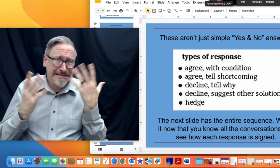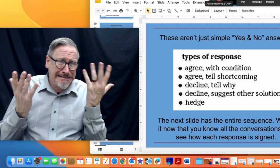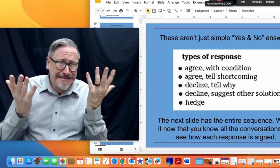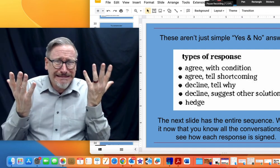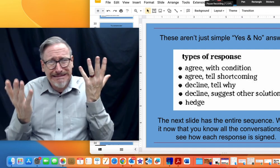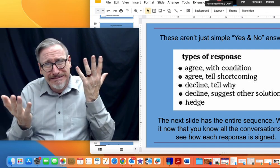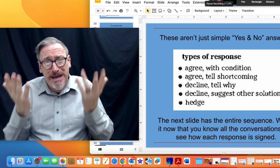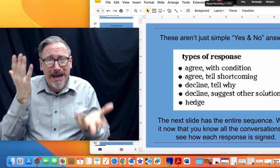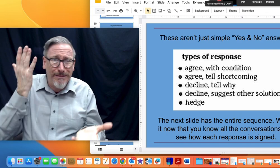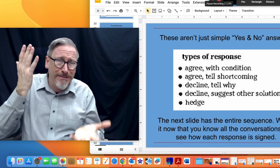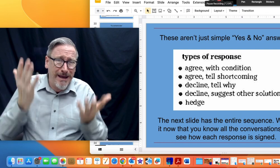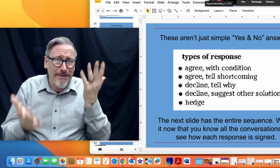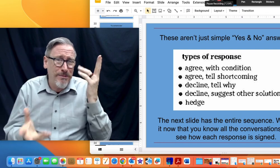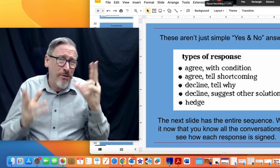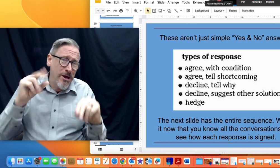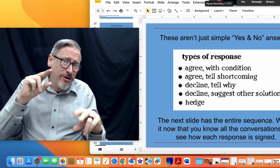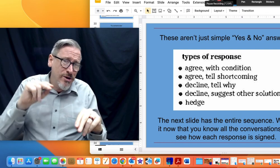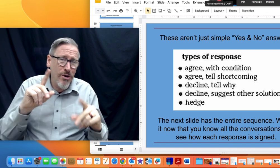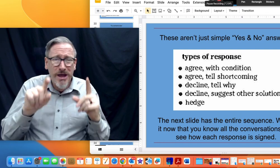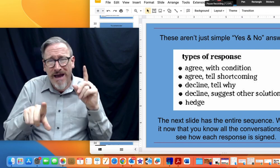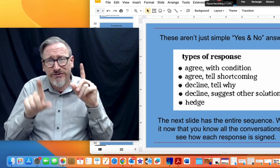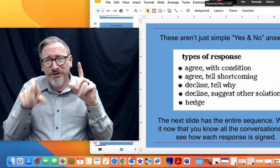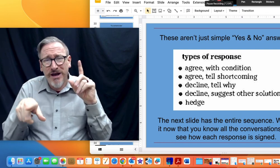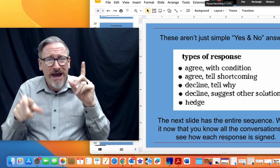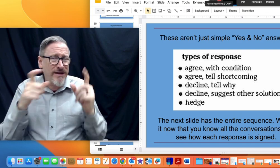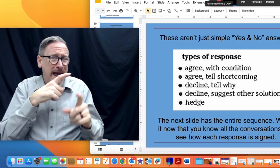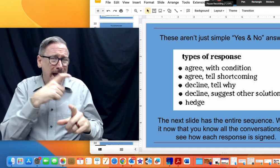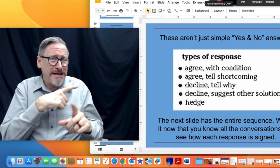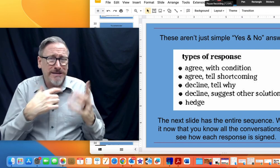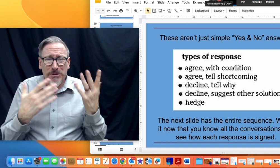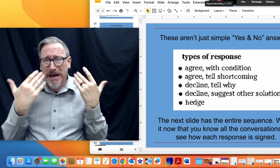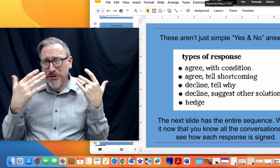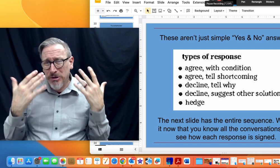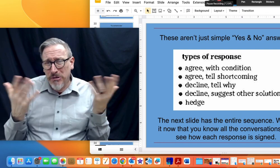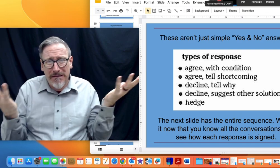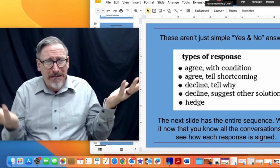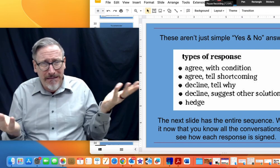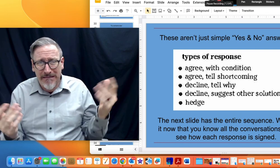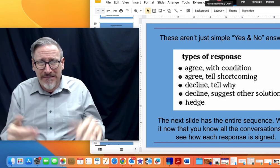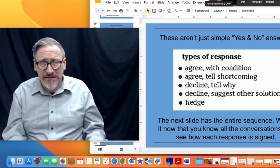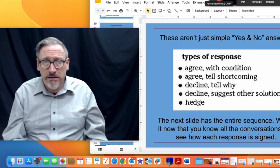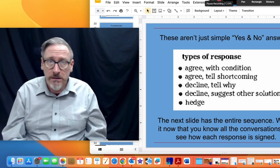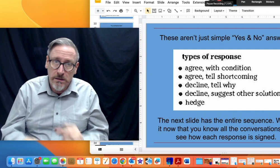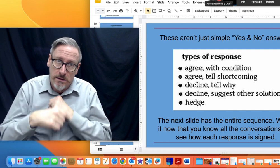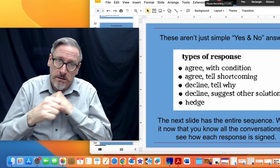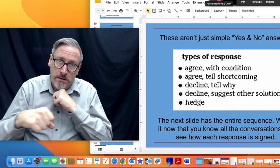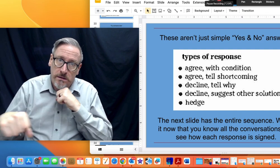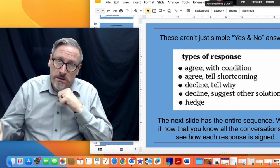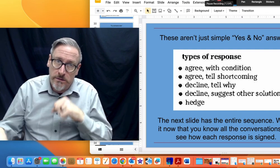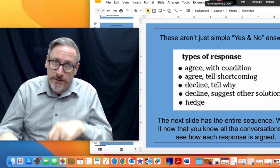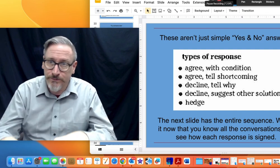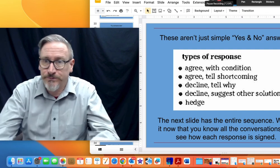answer. Maybe no. Have to ask. I don't know.